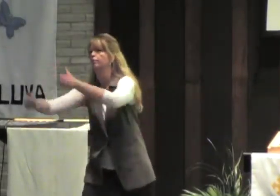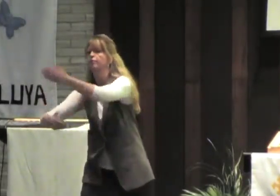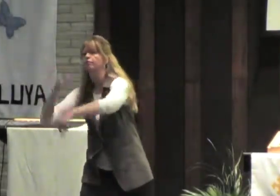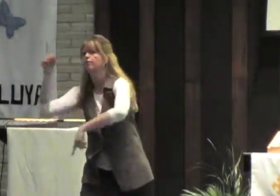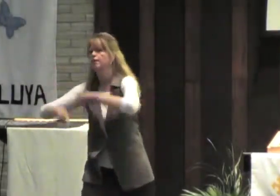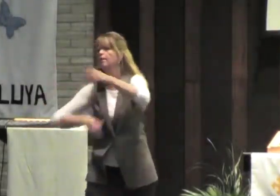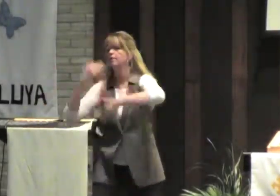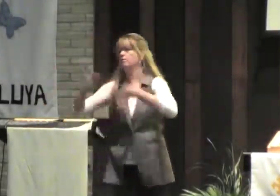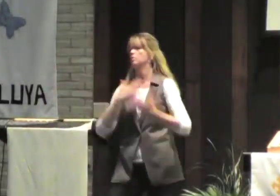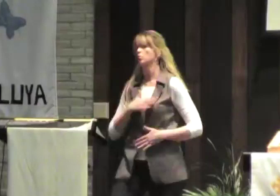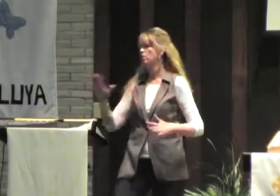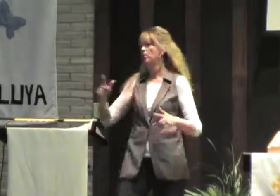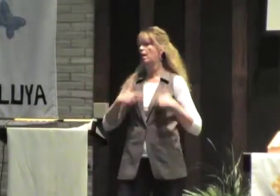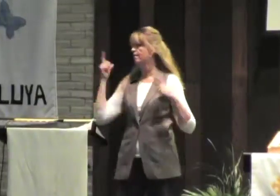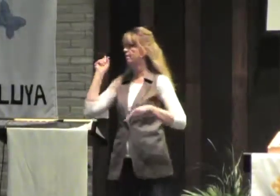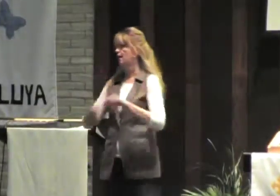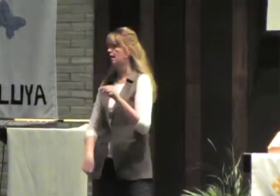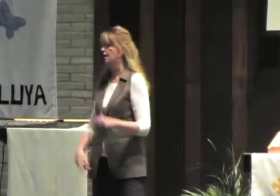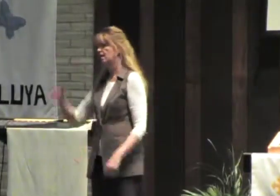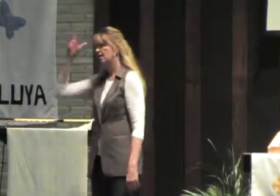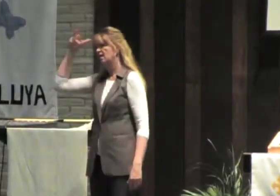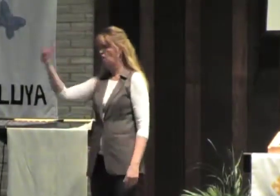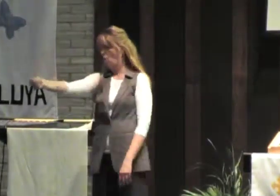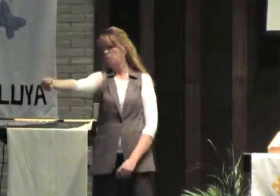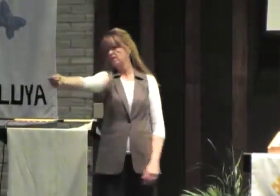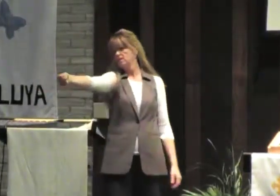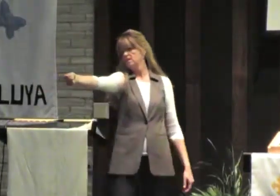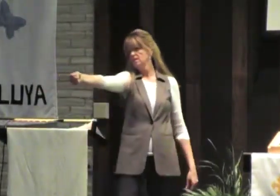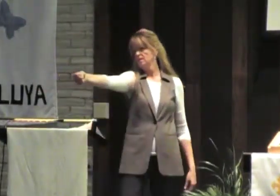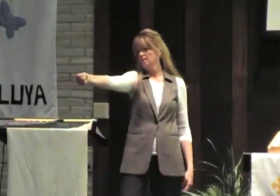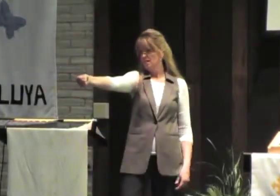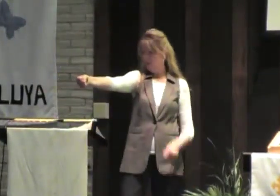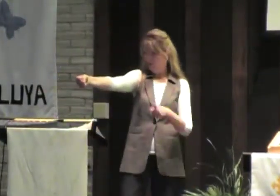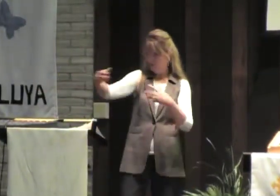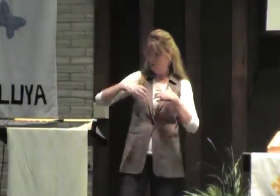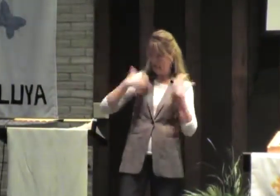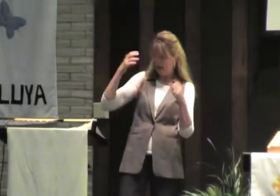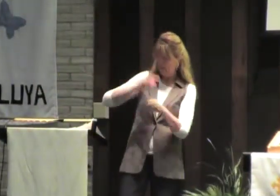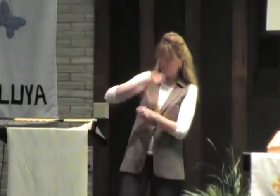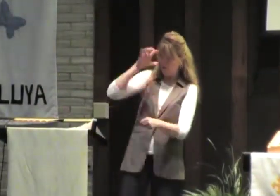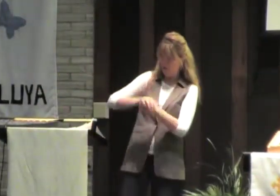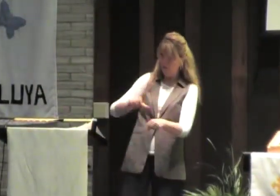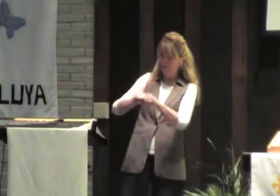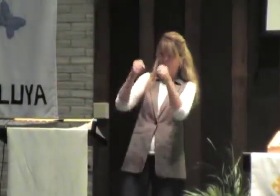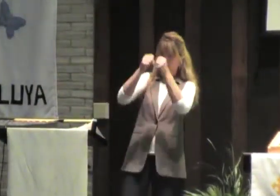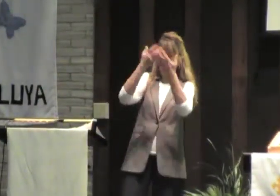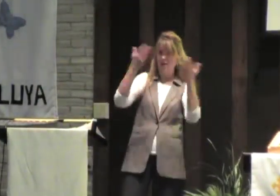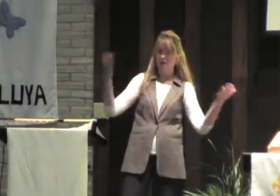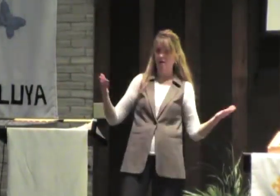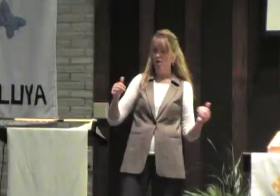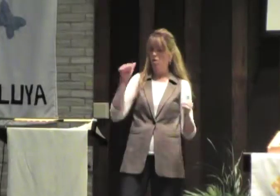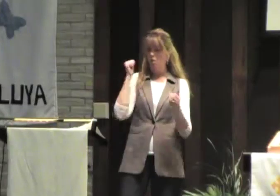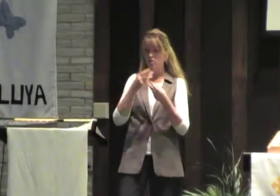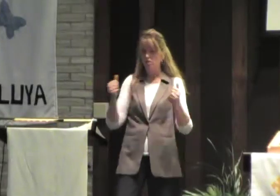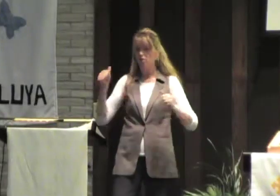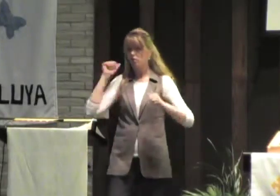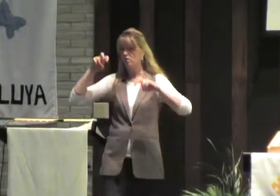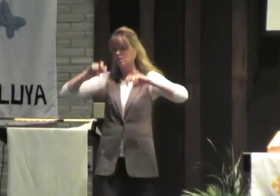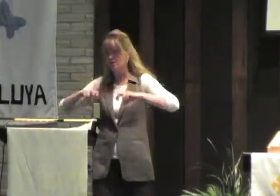You can't even move forward because he's holding on to you. You can't get on with your life because the devil's holding on. So if you get mad and go up and break things, and you can't